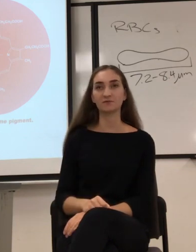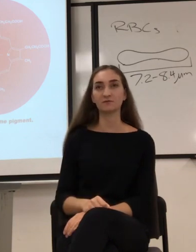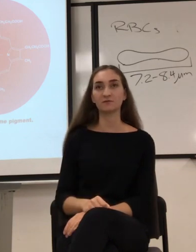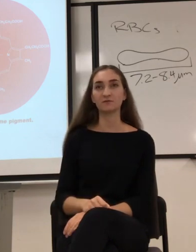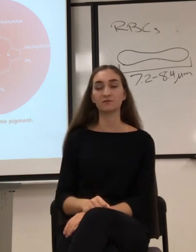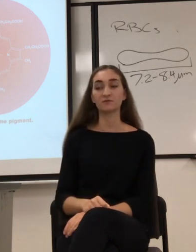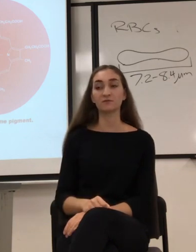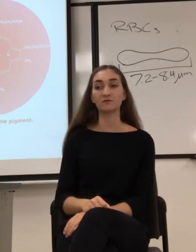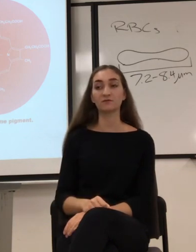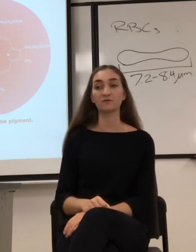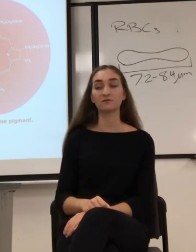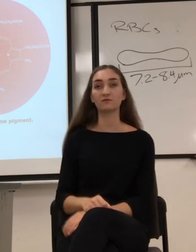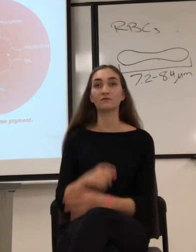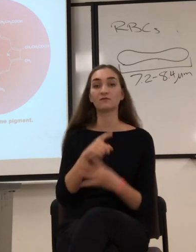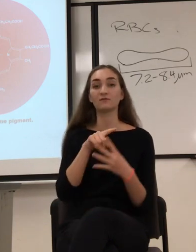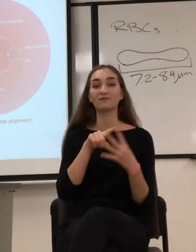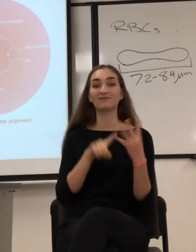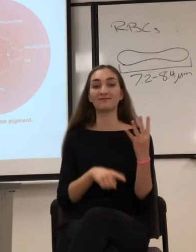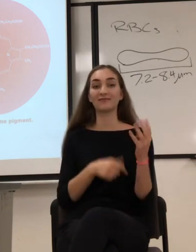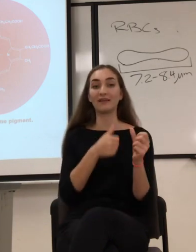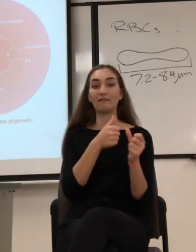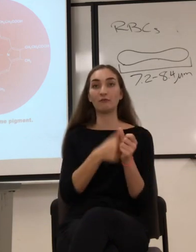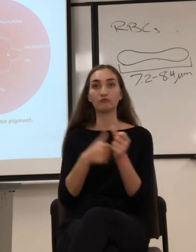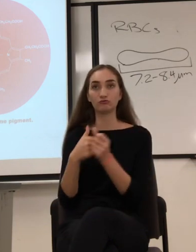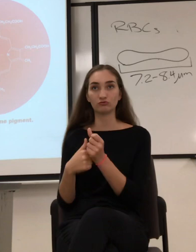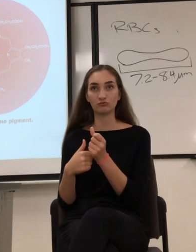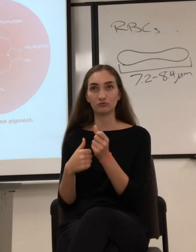each with